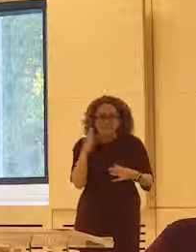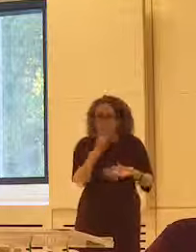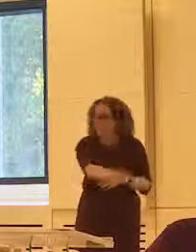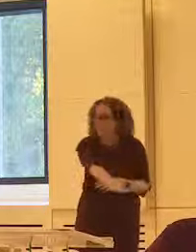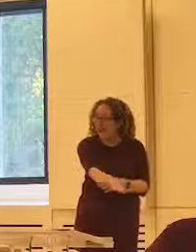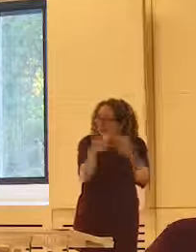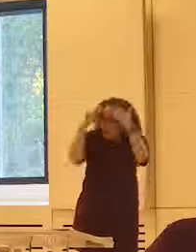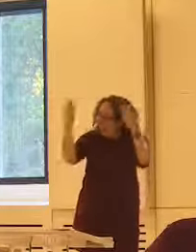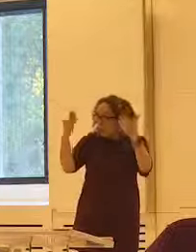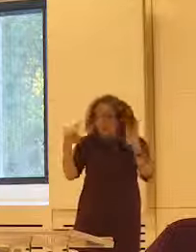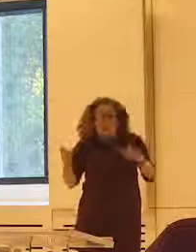How do people